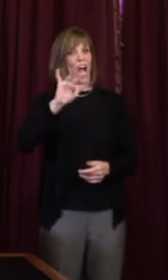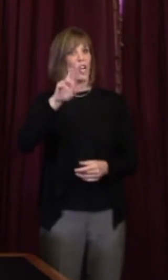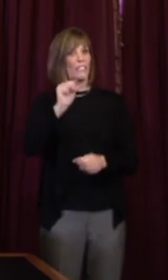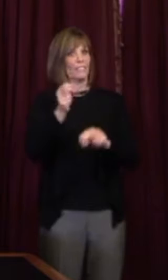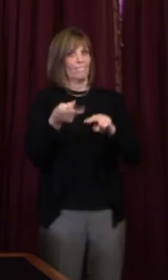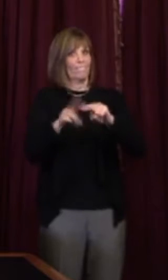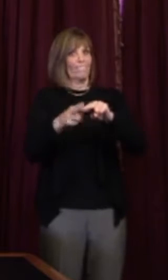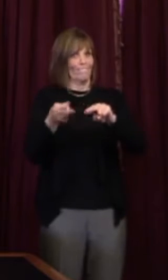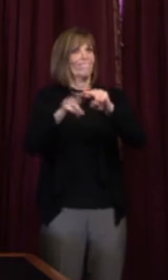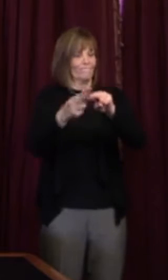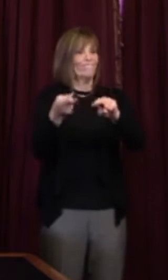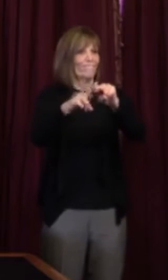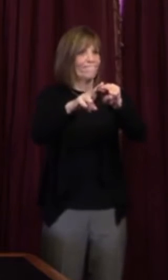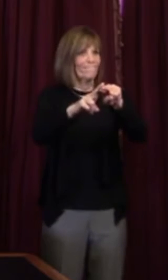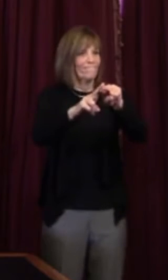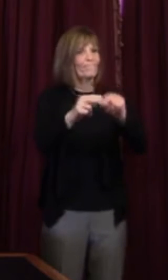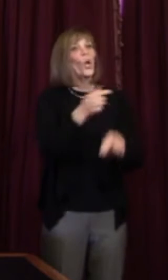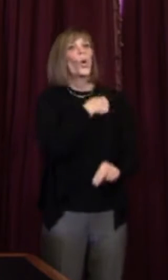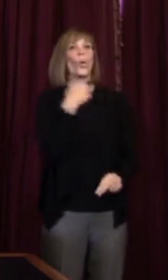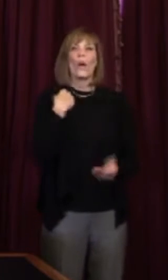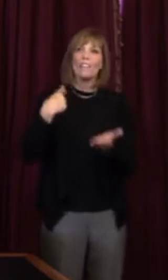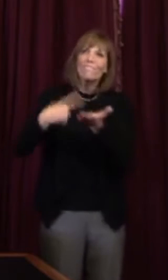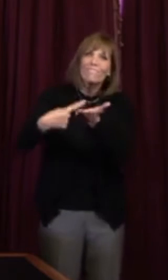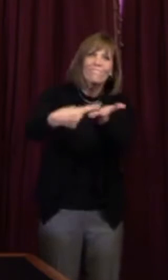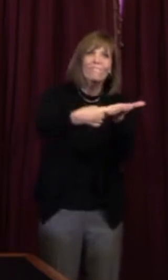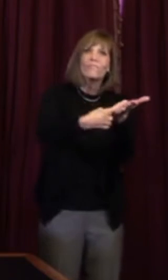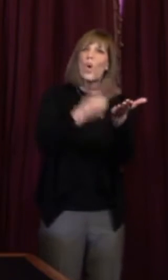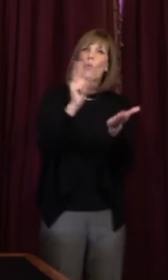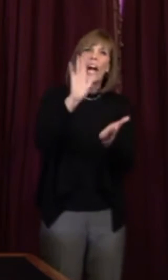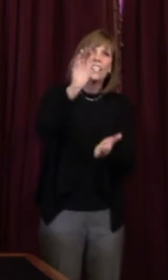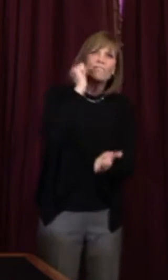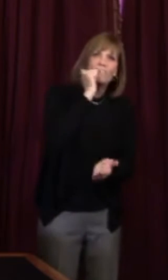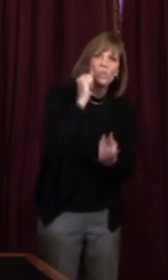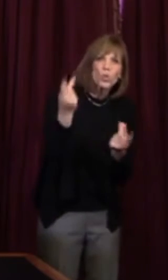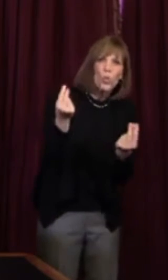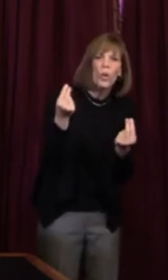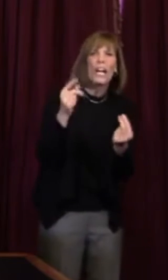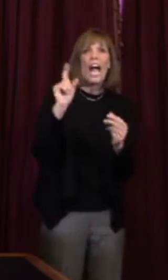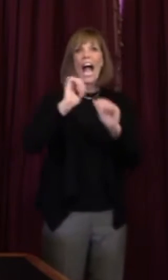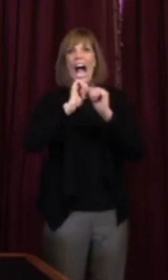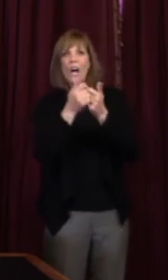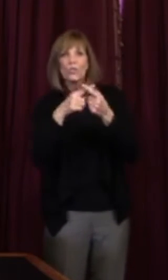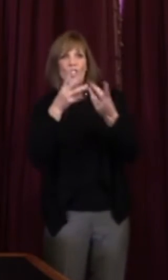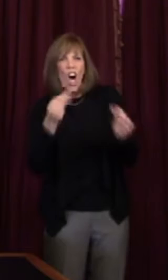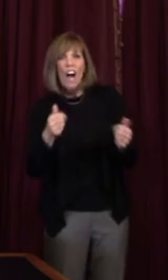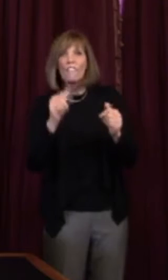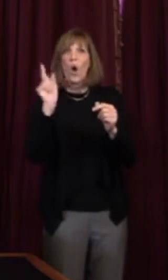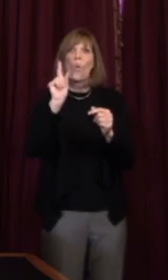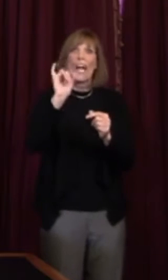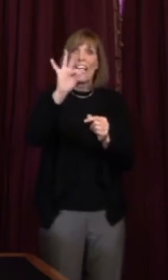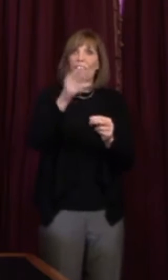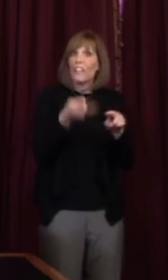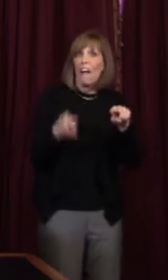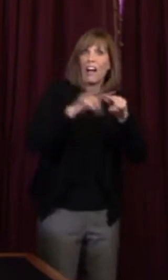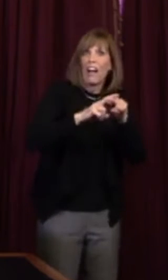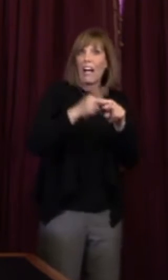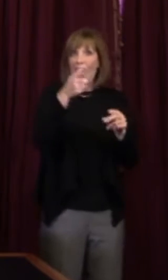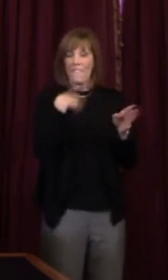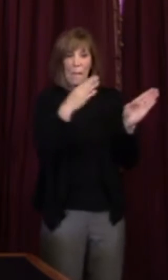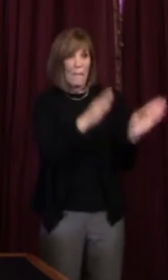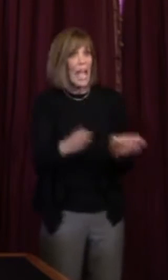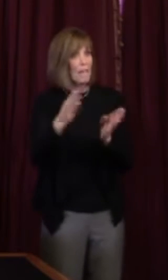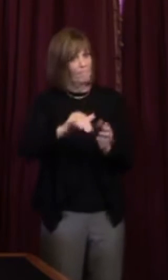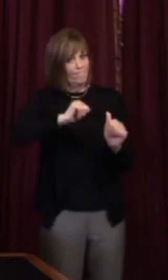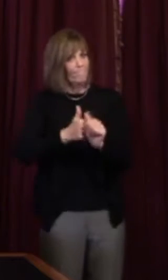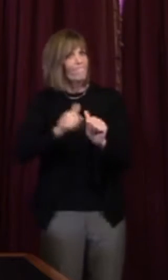hospitalizations have been trending up. We've been discussing what they do every day. We've been discussing their surge plans, staffing challenges, and really